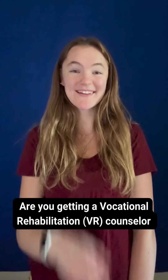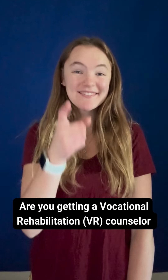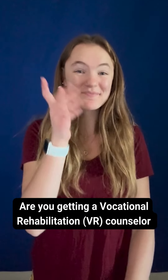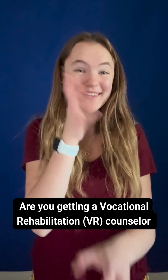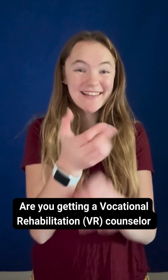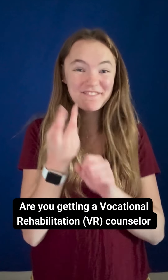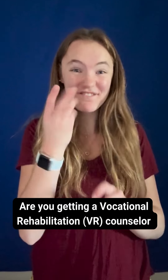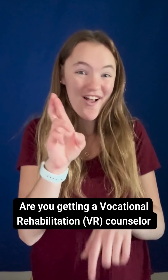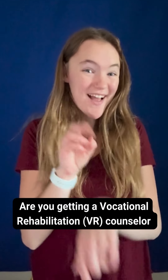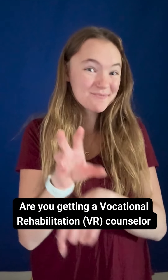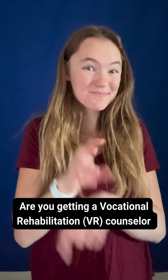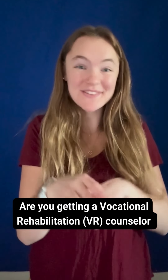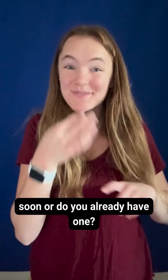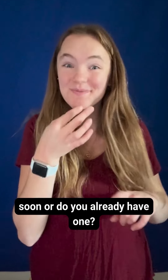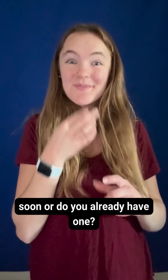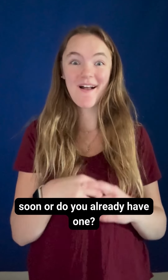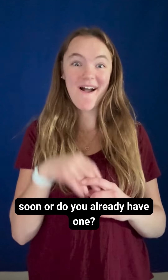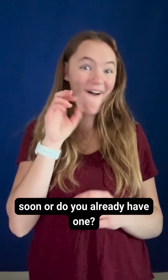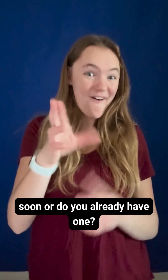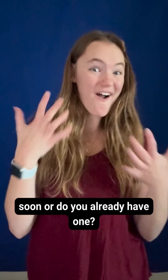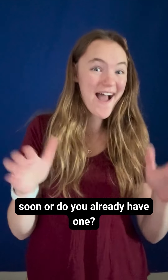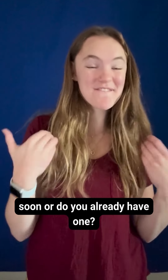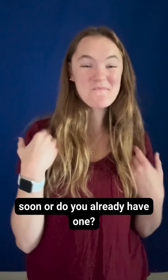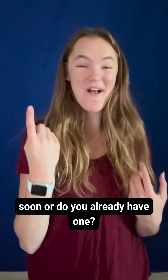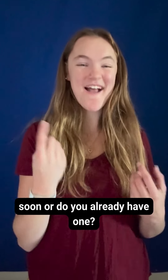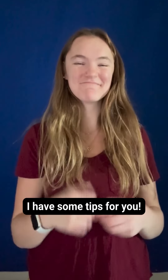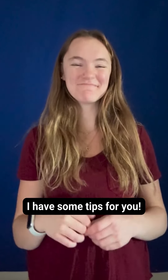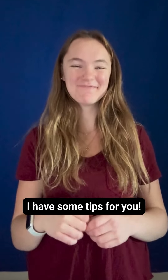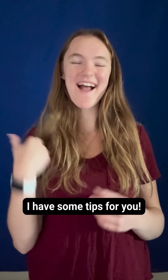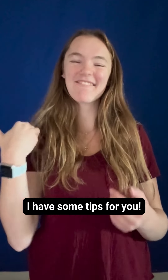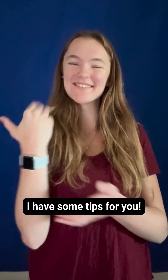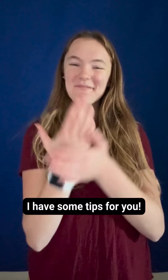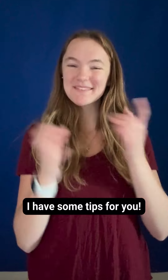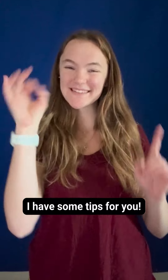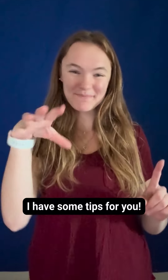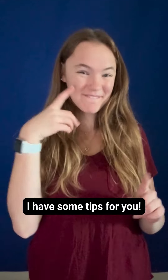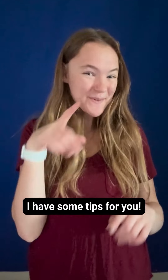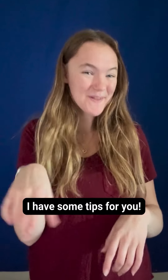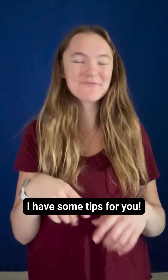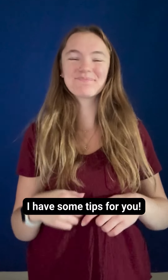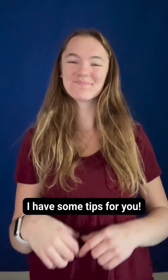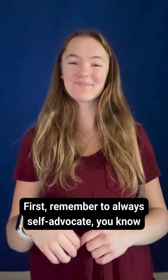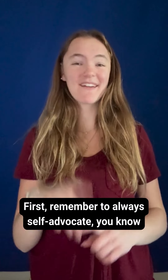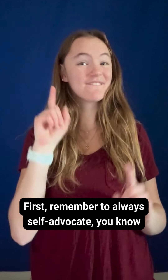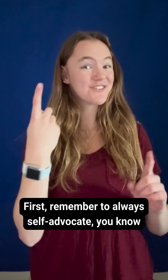Are you getting a vocational rehabilitation counselor soon, or do you already have one? I have some tips for you. First,